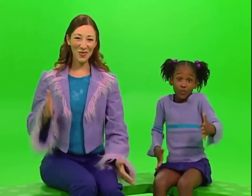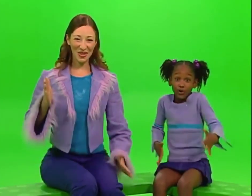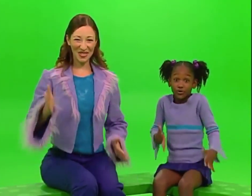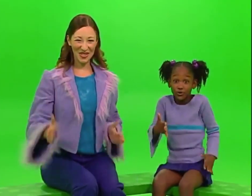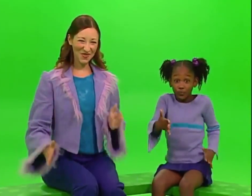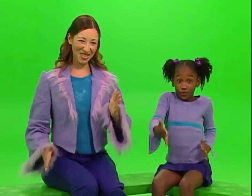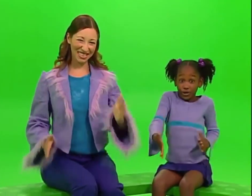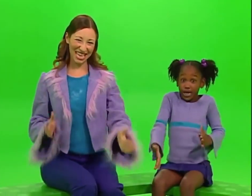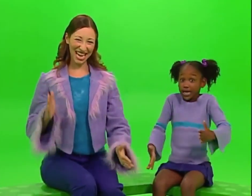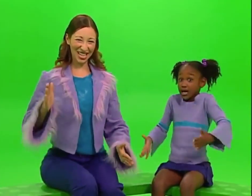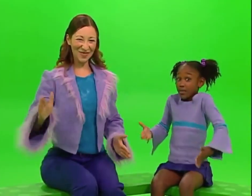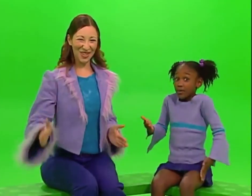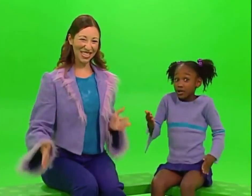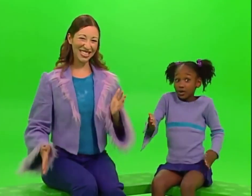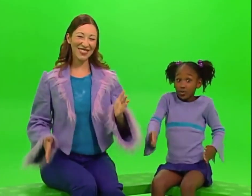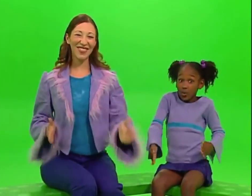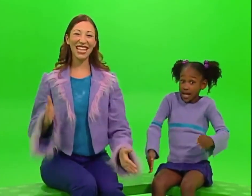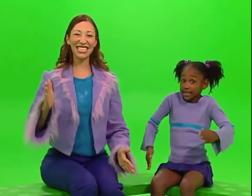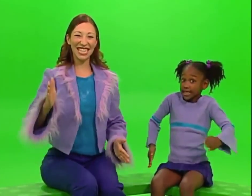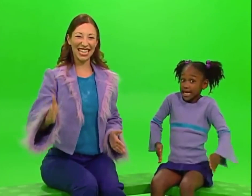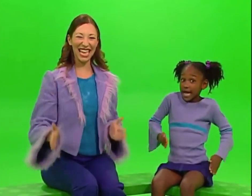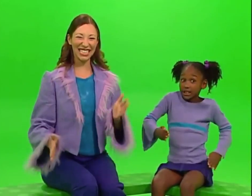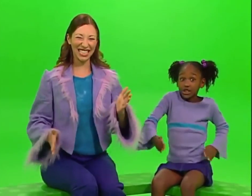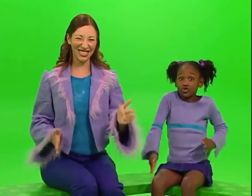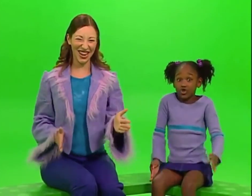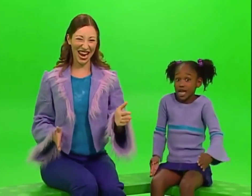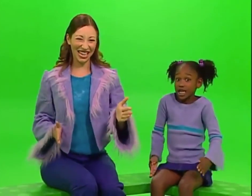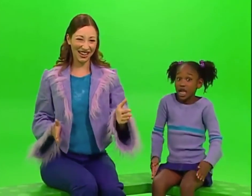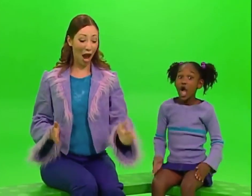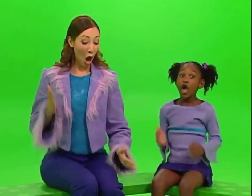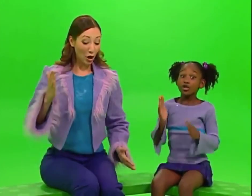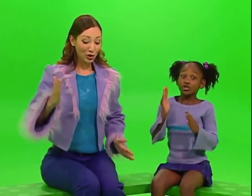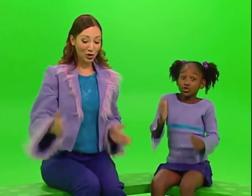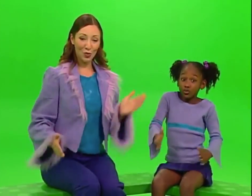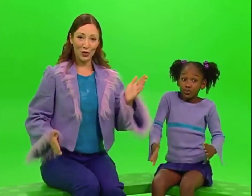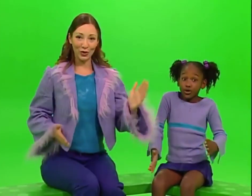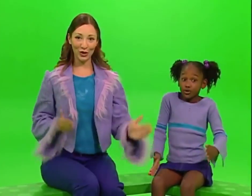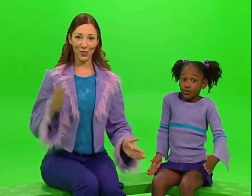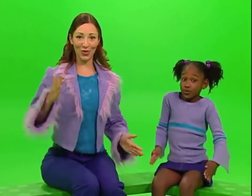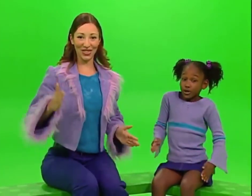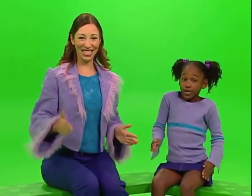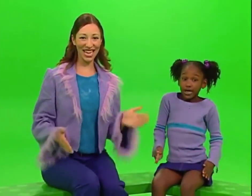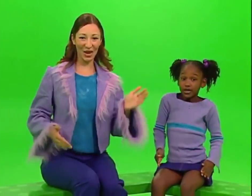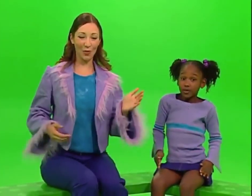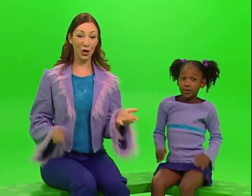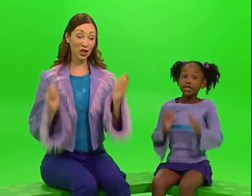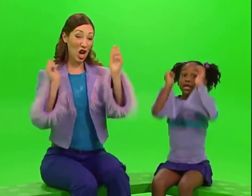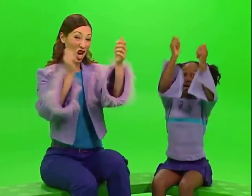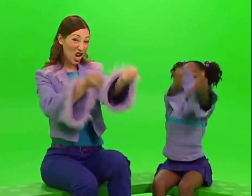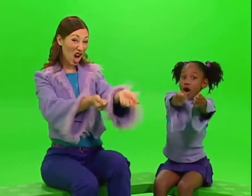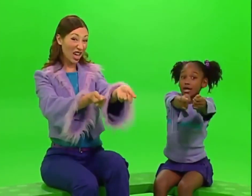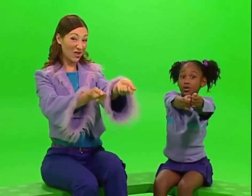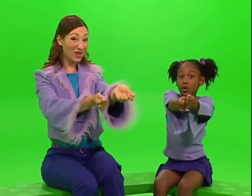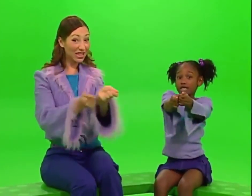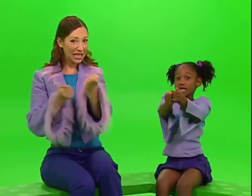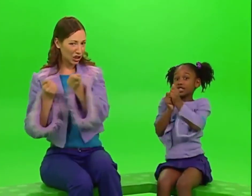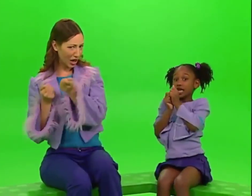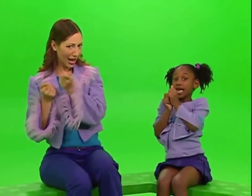Super duper dinklepuss went to catch the train. Super duper dinklepuss caught it with a